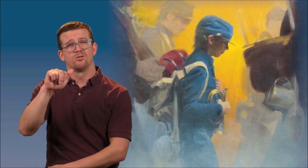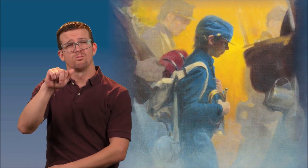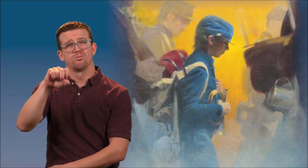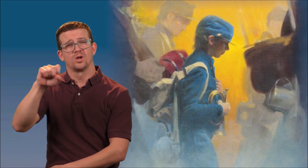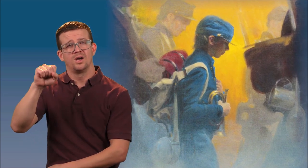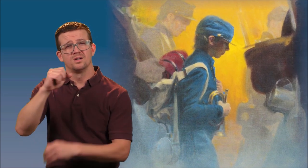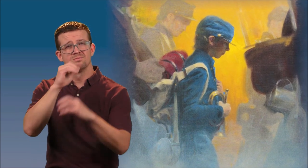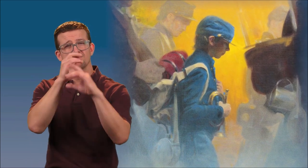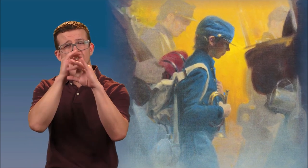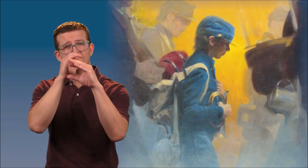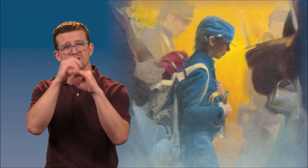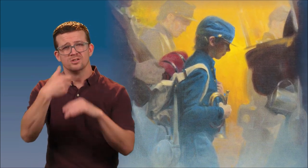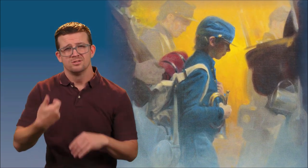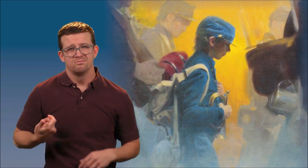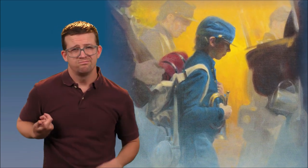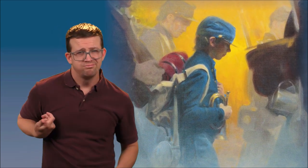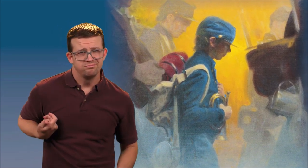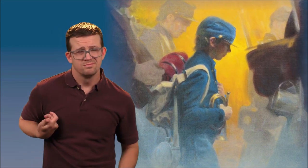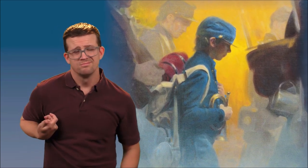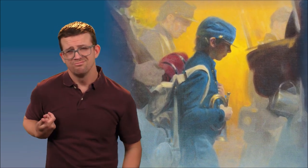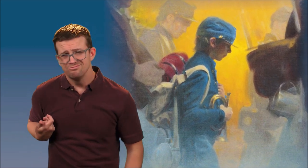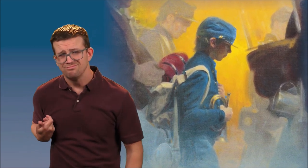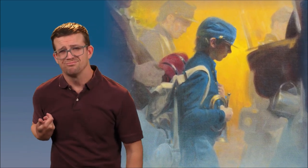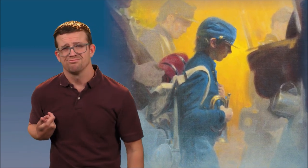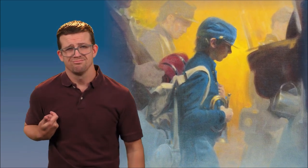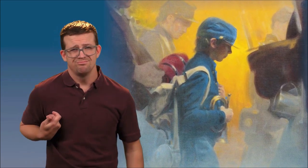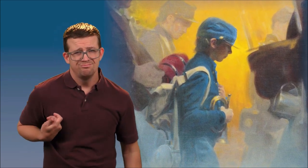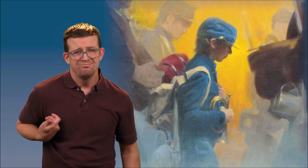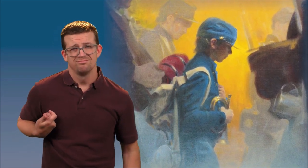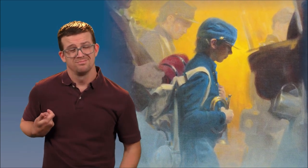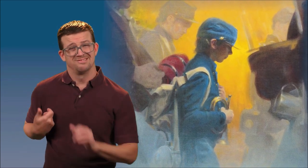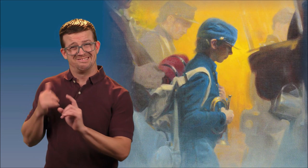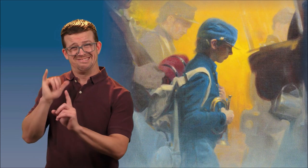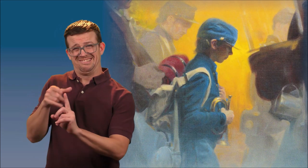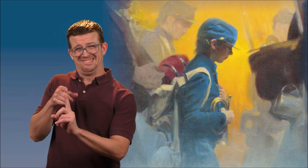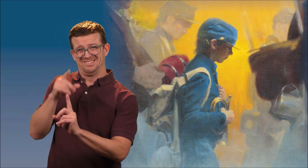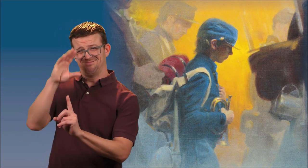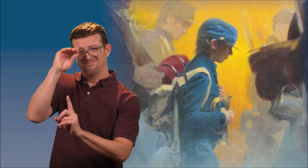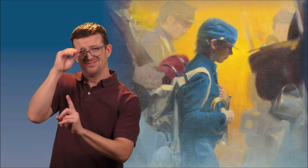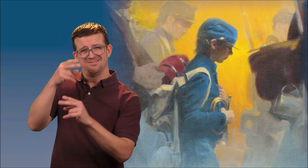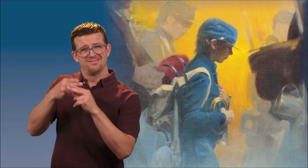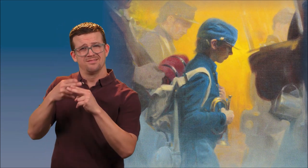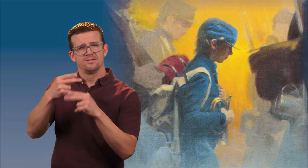knapsack, a canteen, and a brass bugle slung over his shoulder.